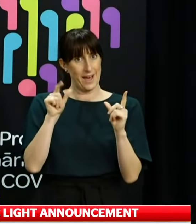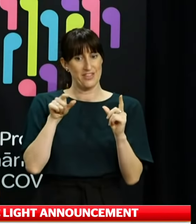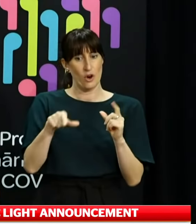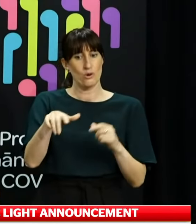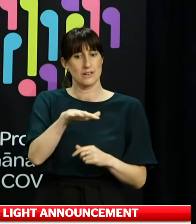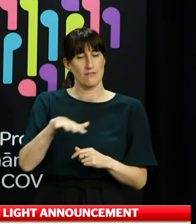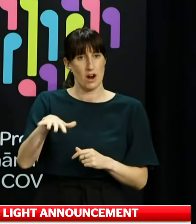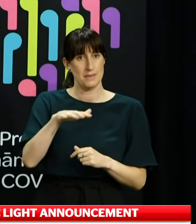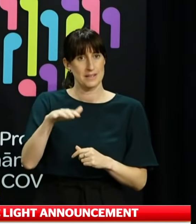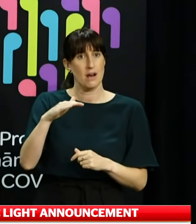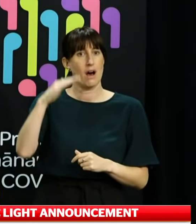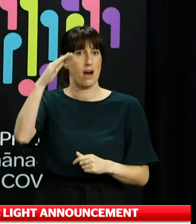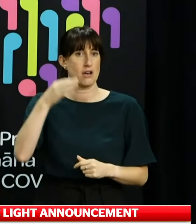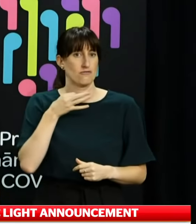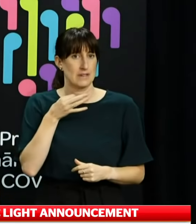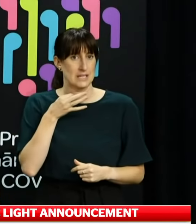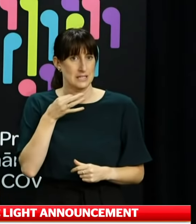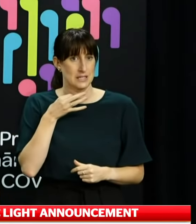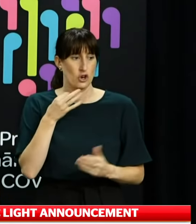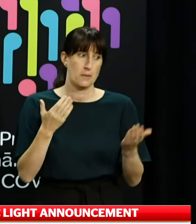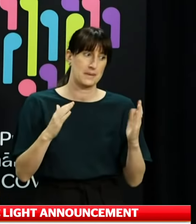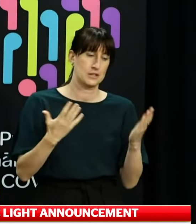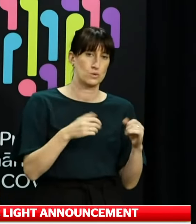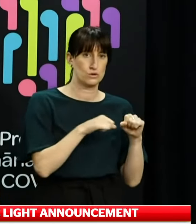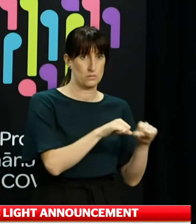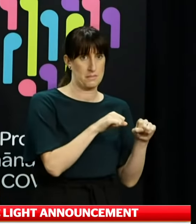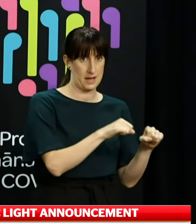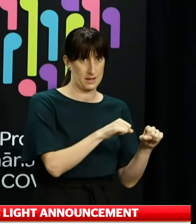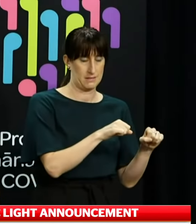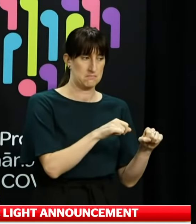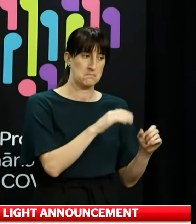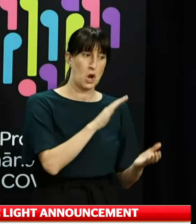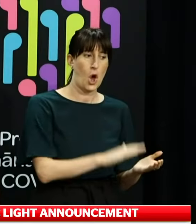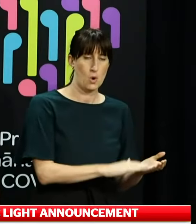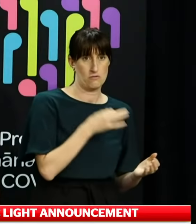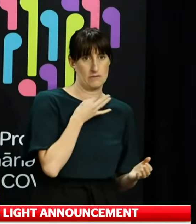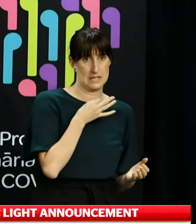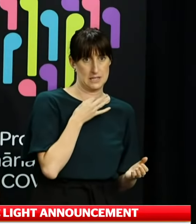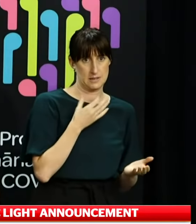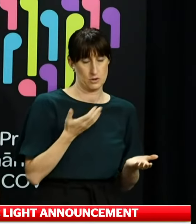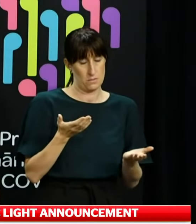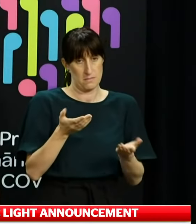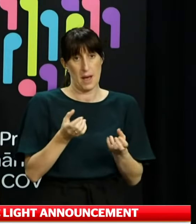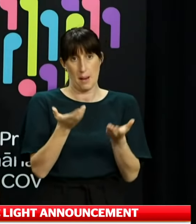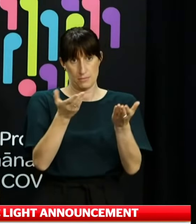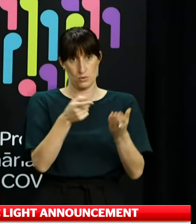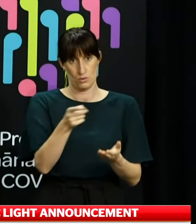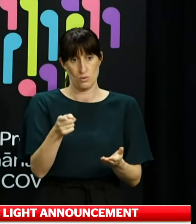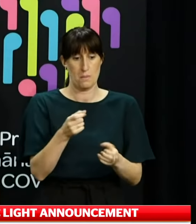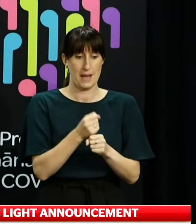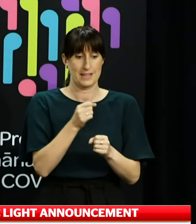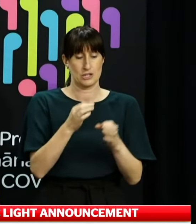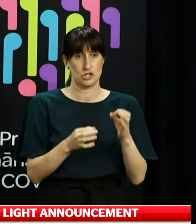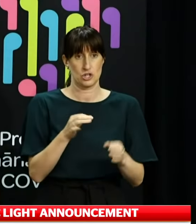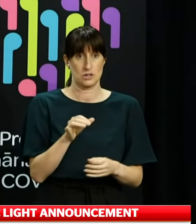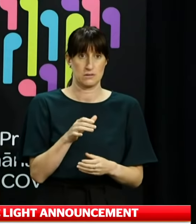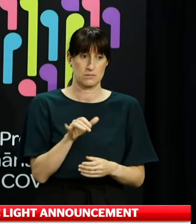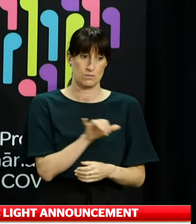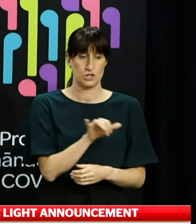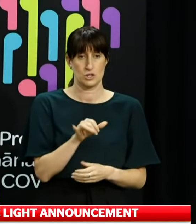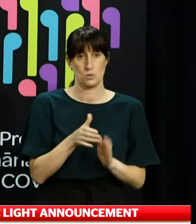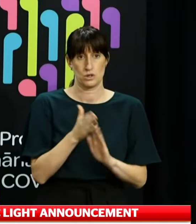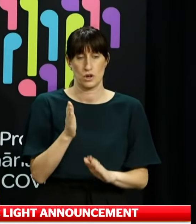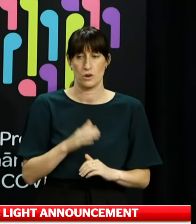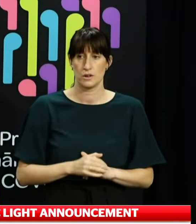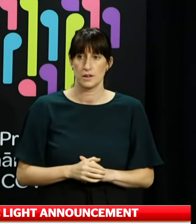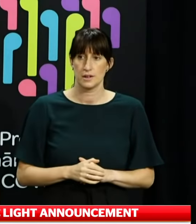people will make those own choices and decisions for themselves. Is the system still fit for purpose with, this new variant, it was major in Delta